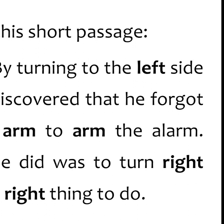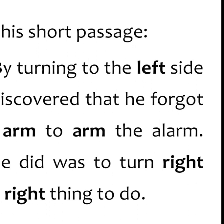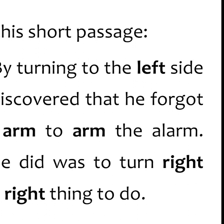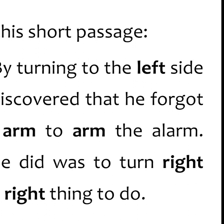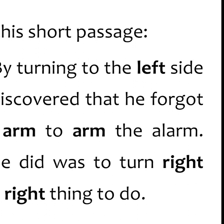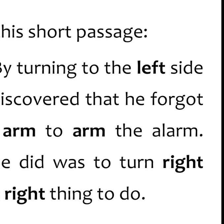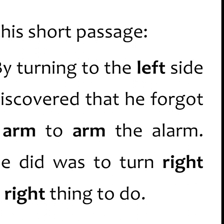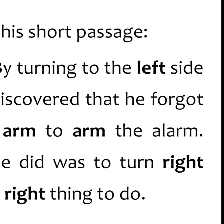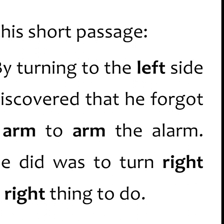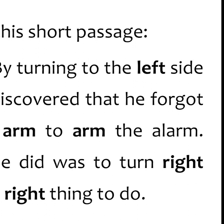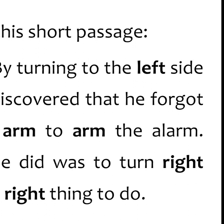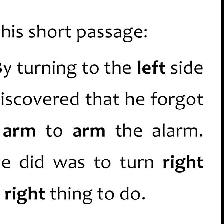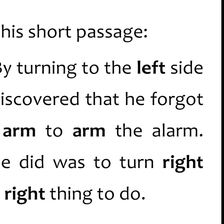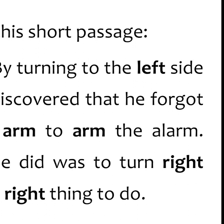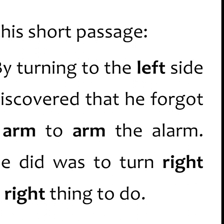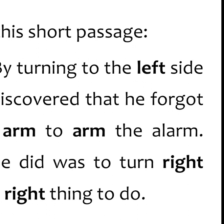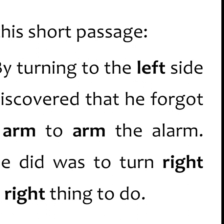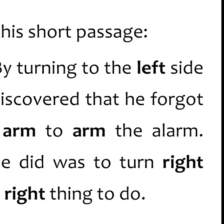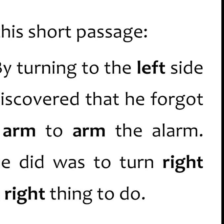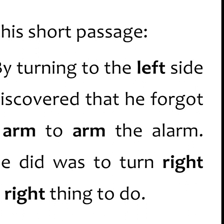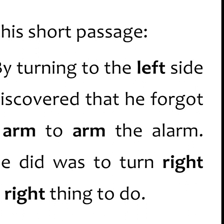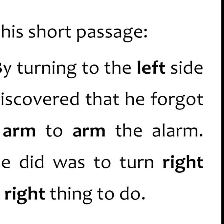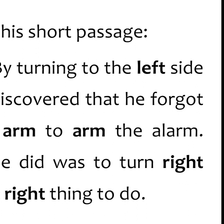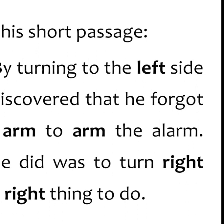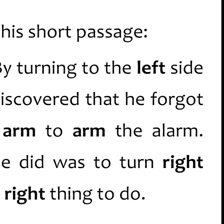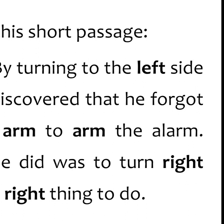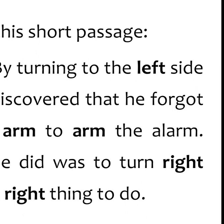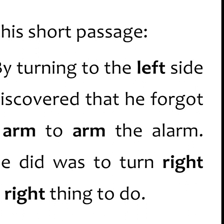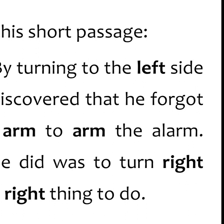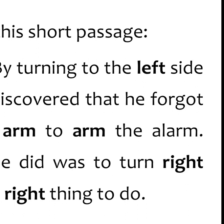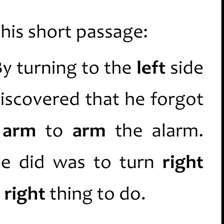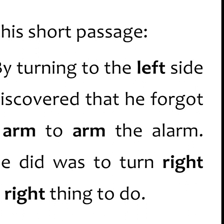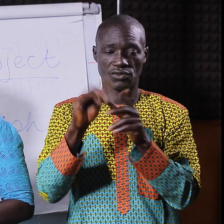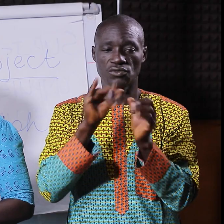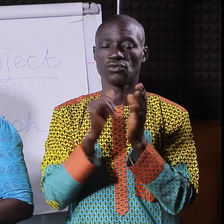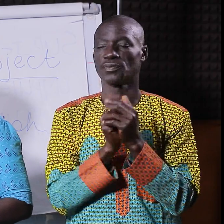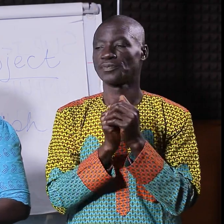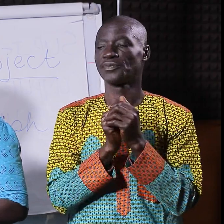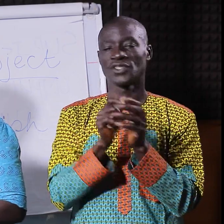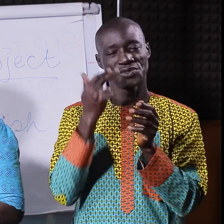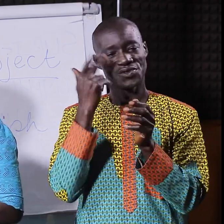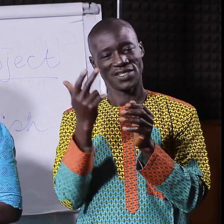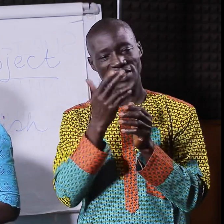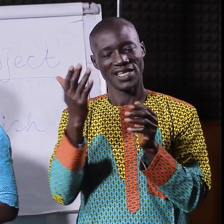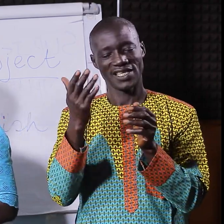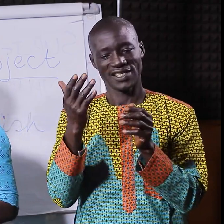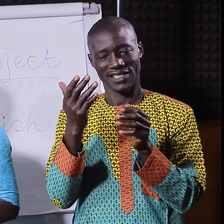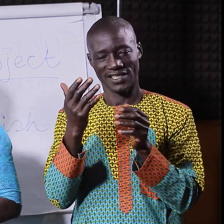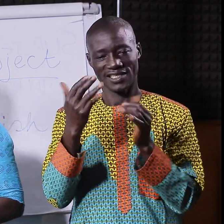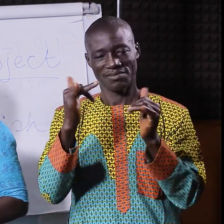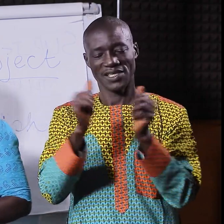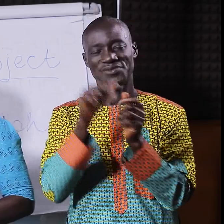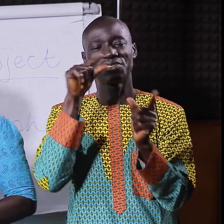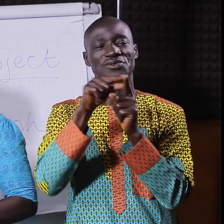the next thing he did was to turn right because that was the right thing to do. You see, there is a play with